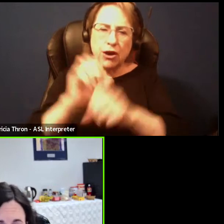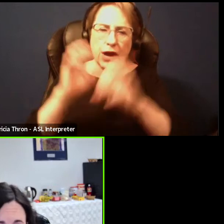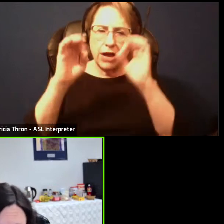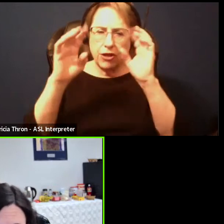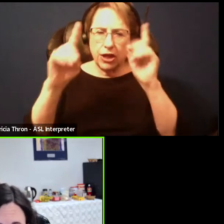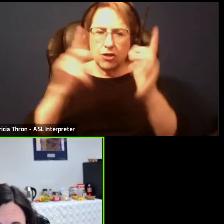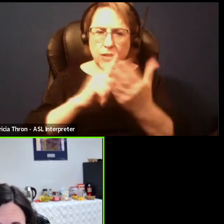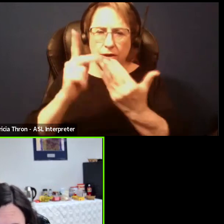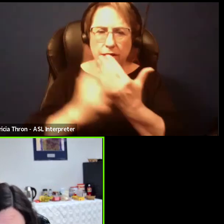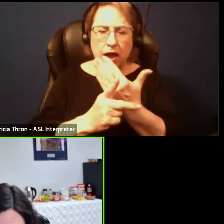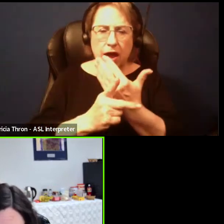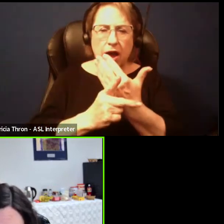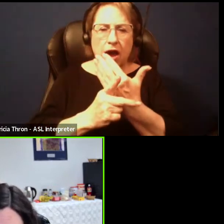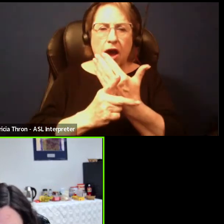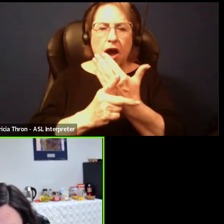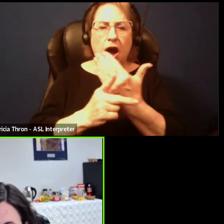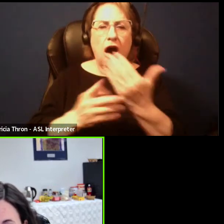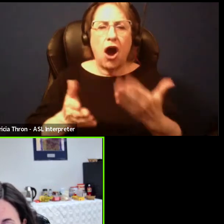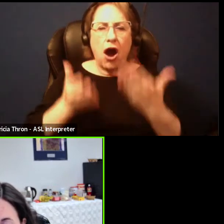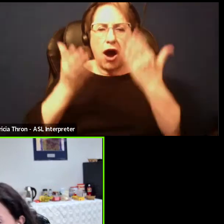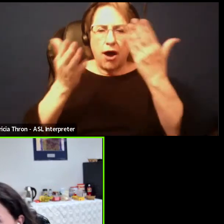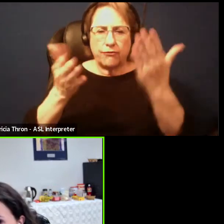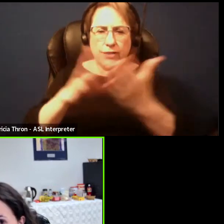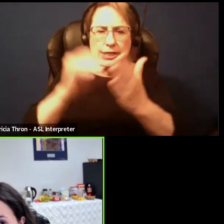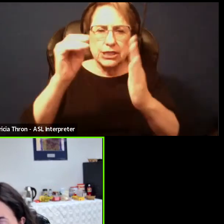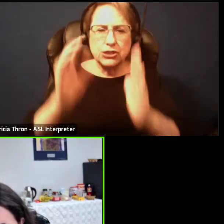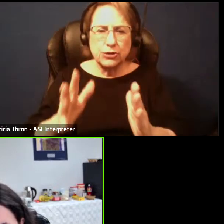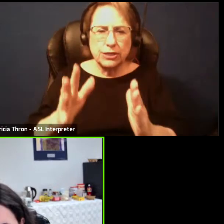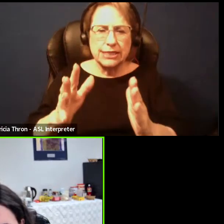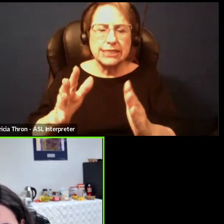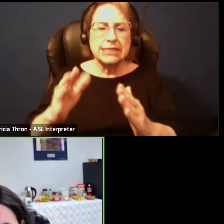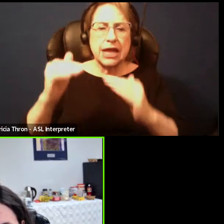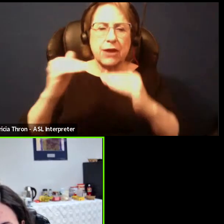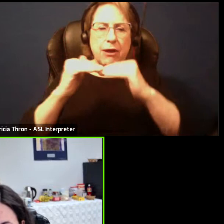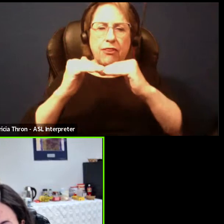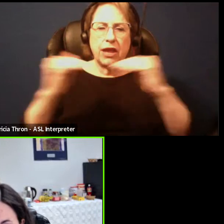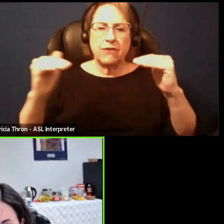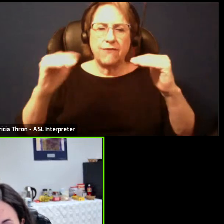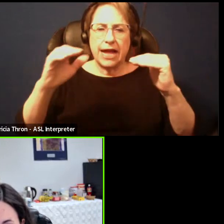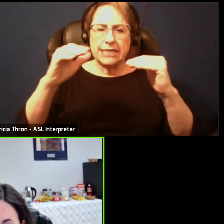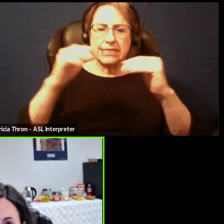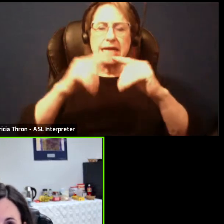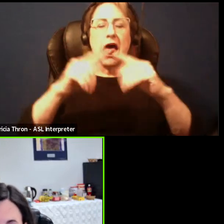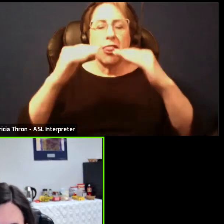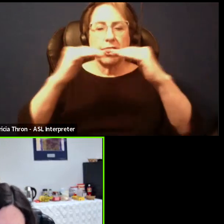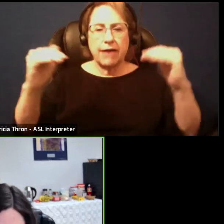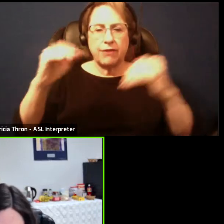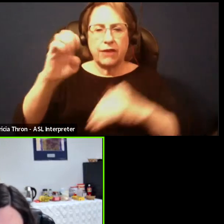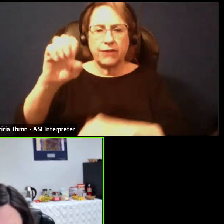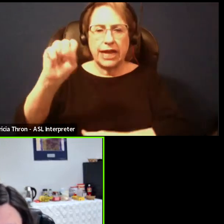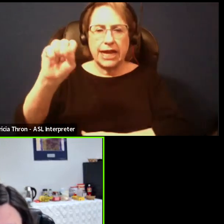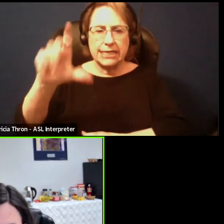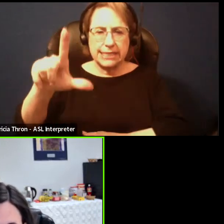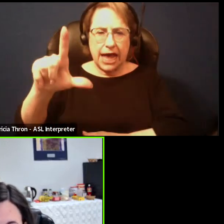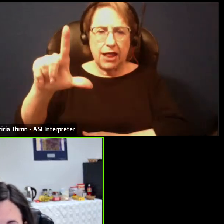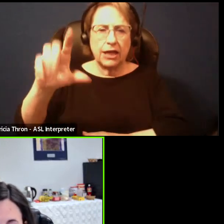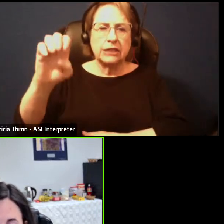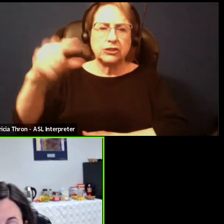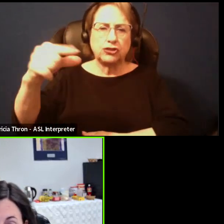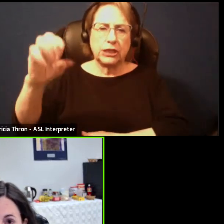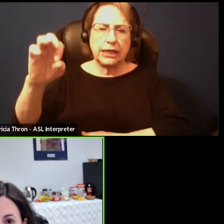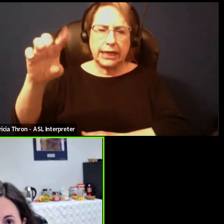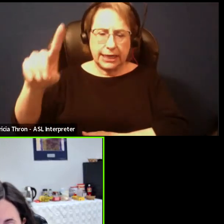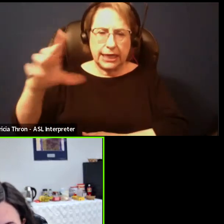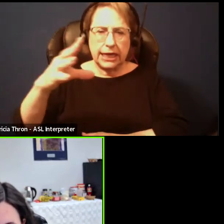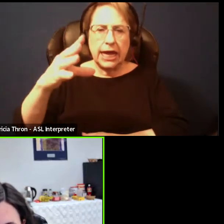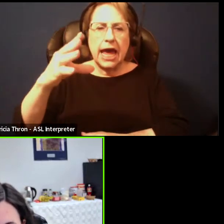are at the advanced levels of ESL, GED, and high school diploma programs a place to grow. And for the school in general, over the last 5 weeks, we